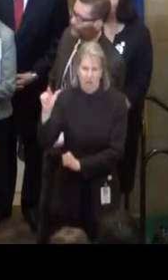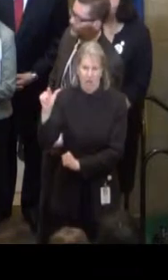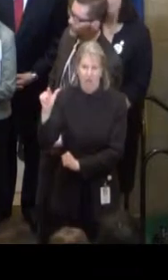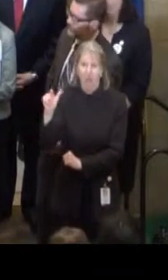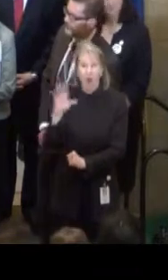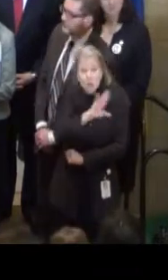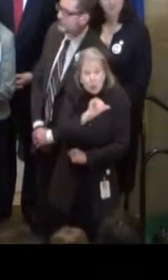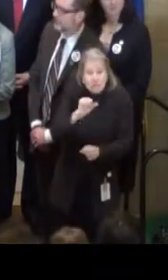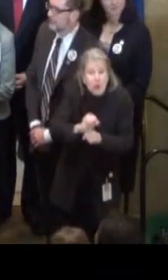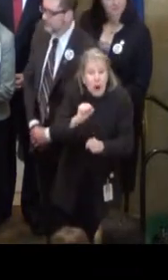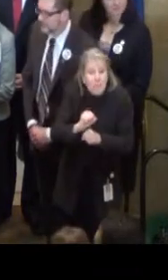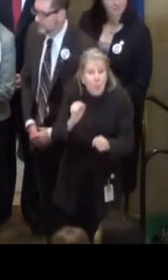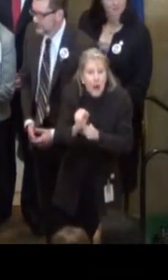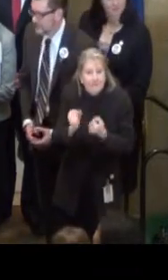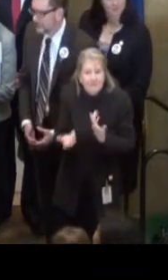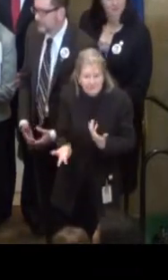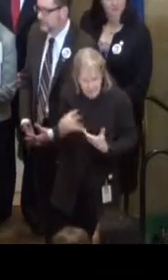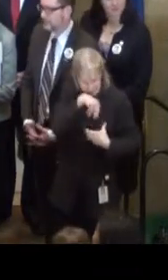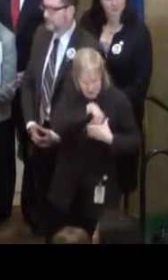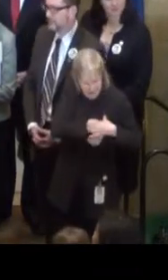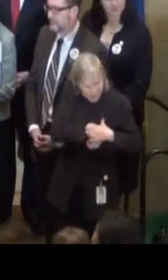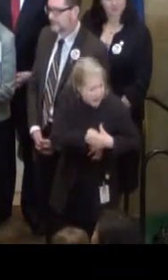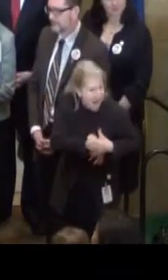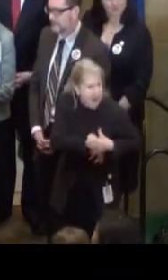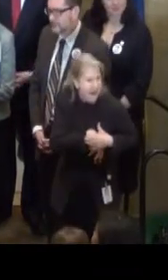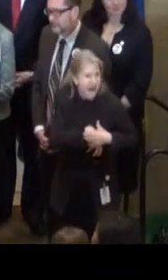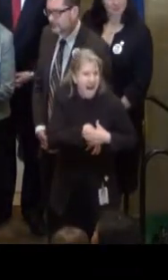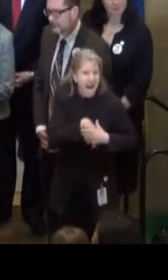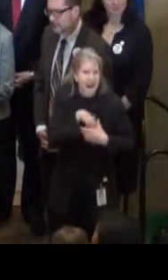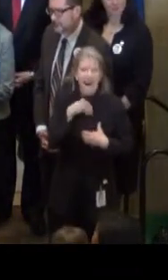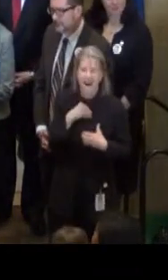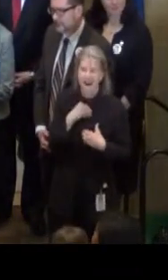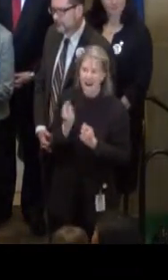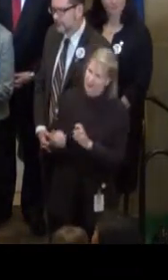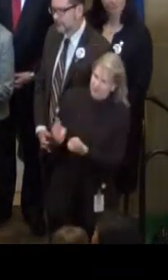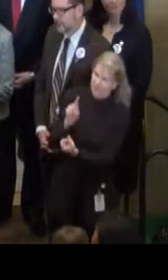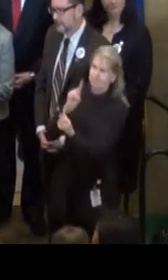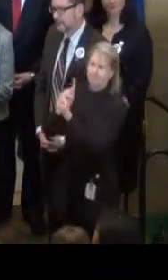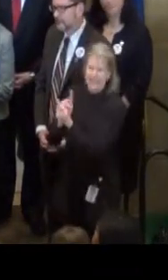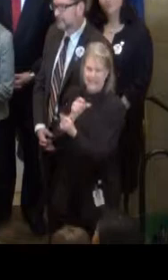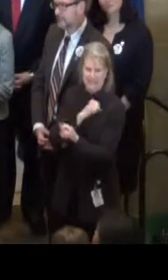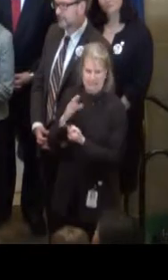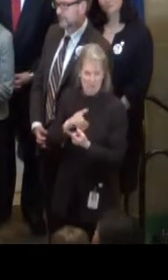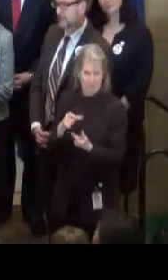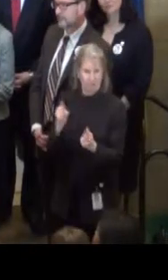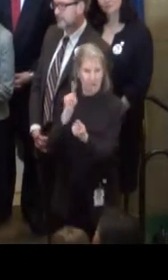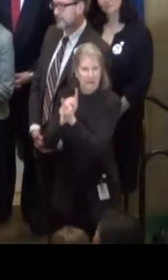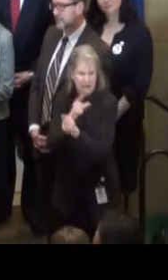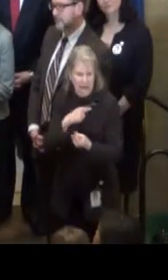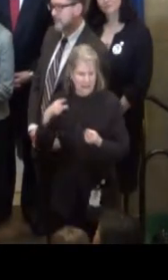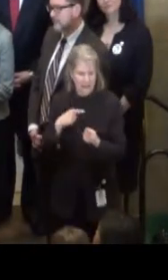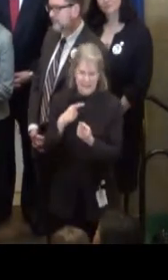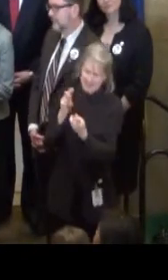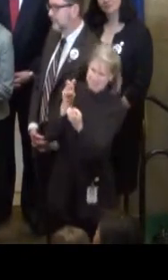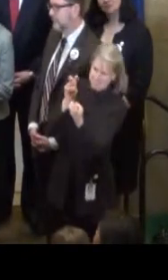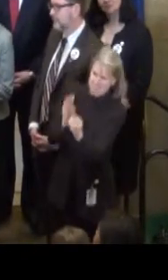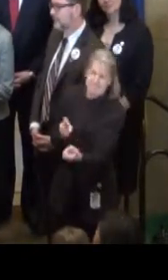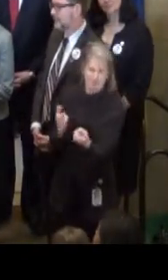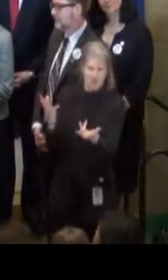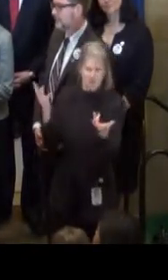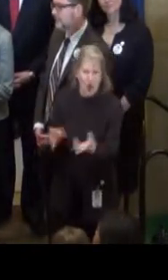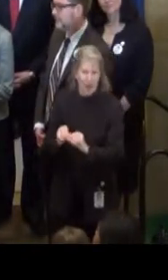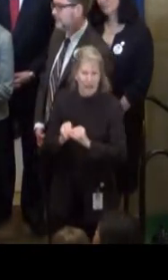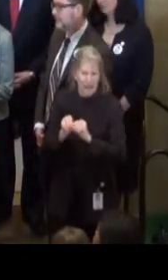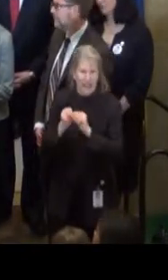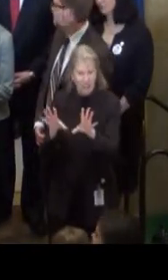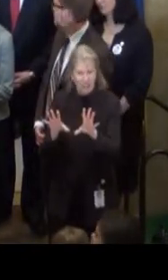to reach inside and talk directly and clearly and honestly with